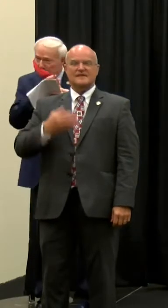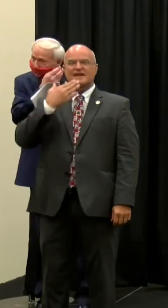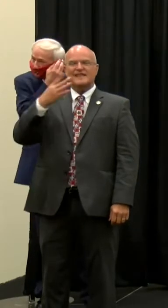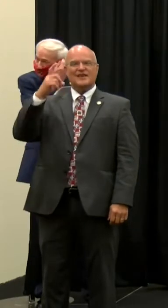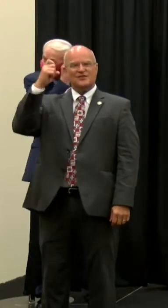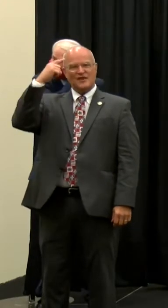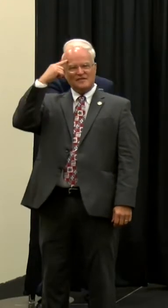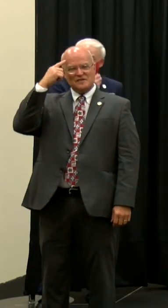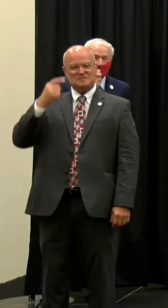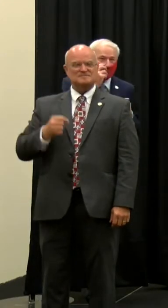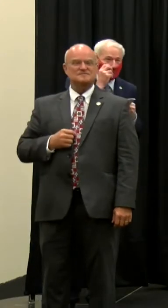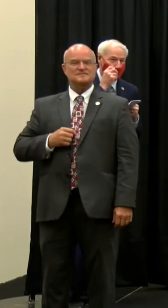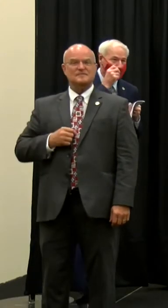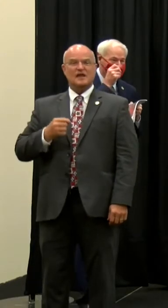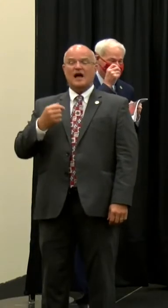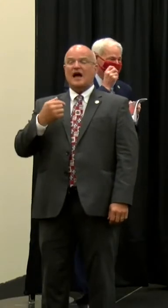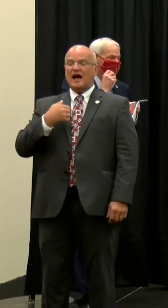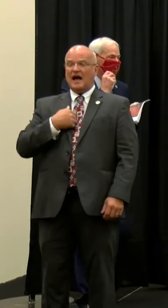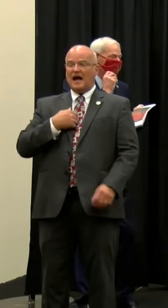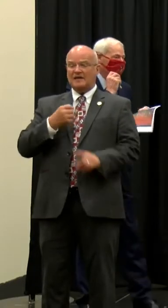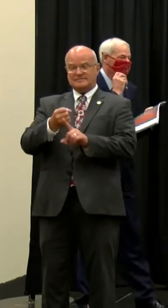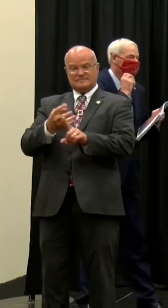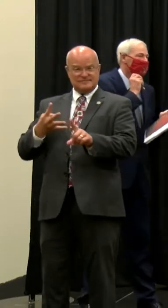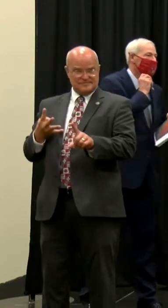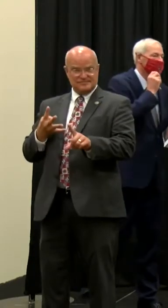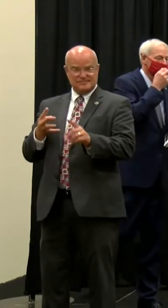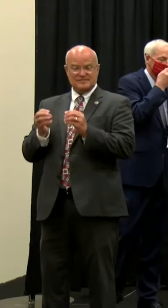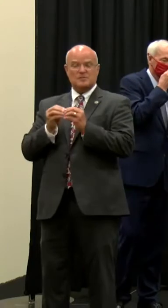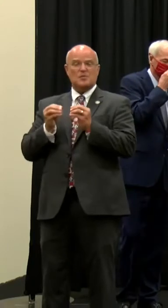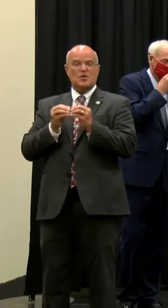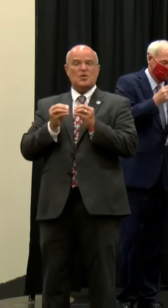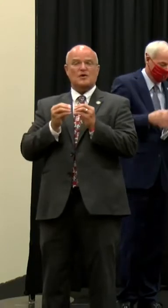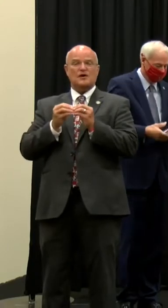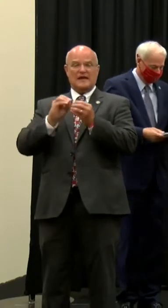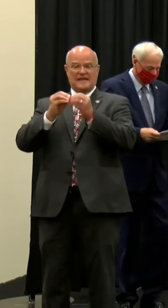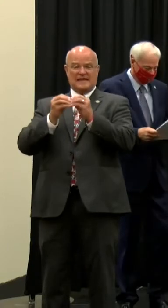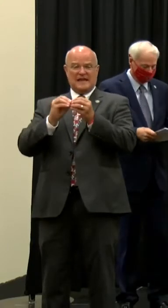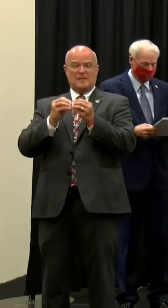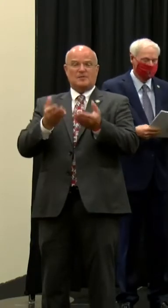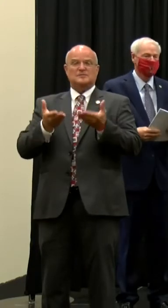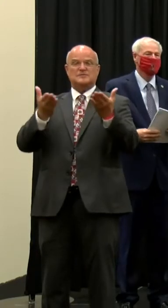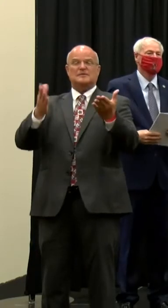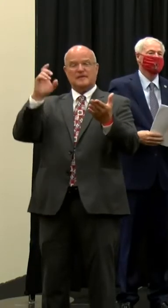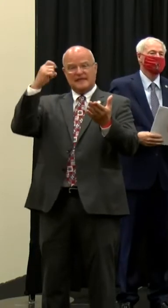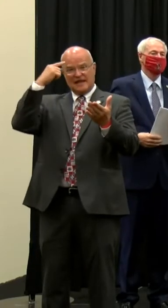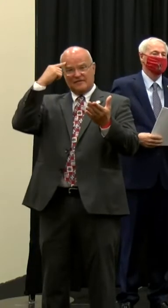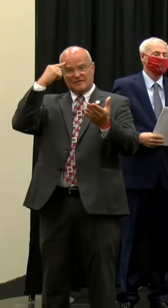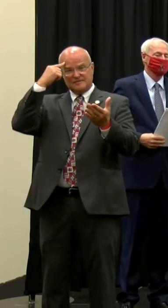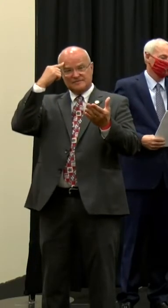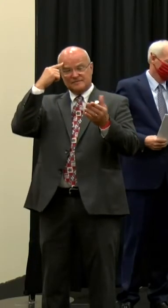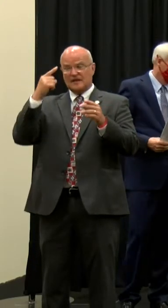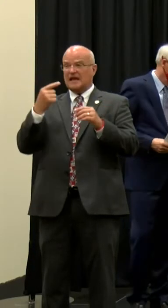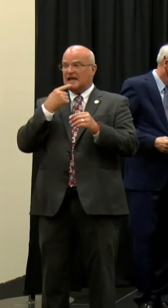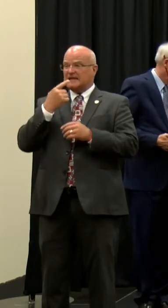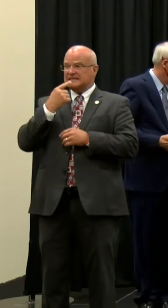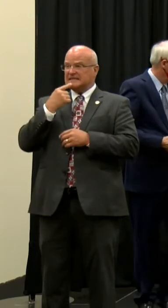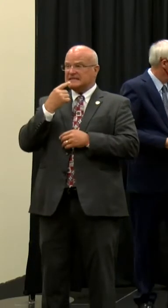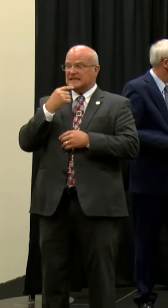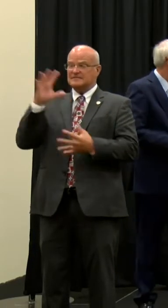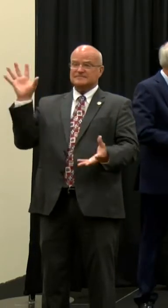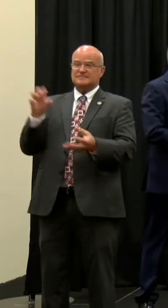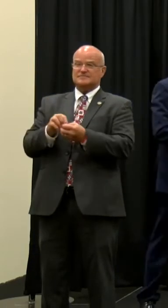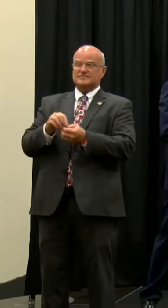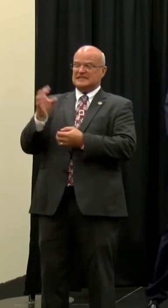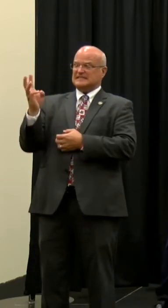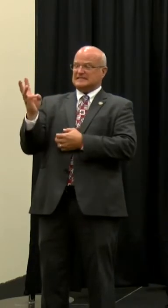Thank you, Governor. So I will add a little bit more detail to the numbers presented by the Governor. As mentioned, there were a total